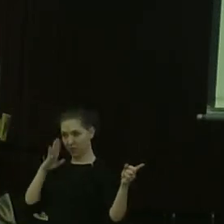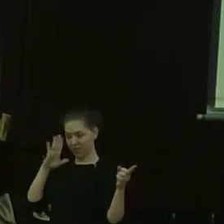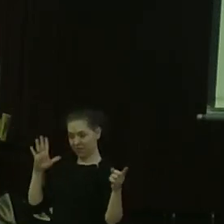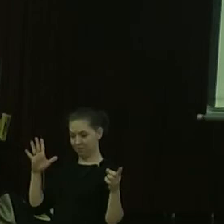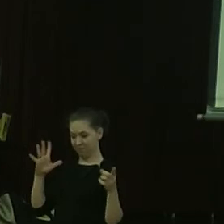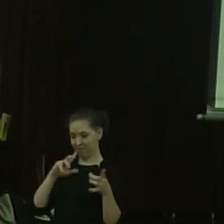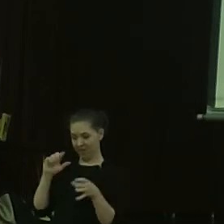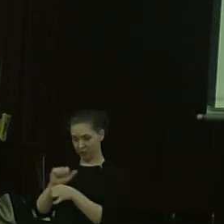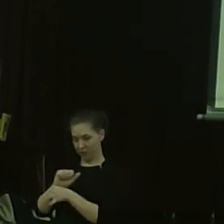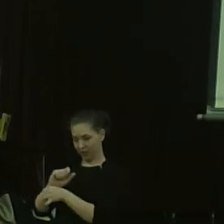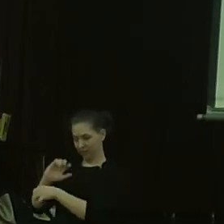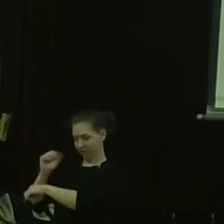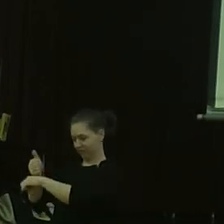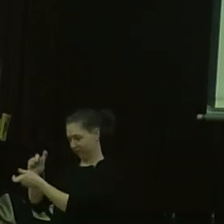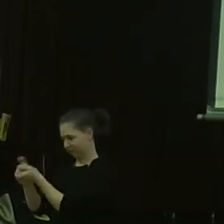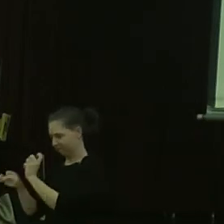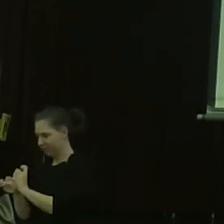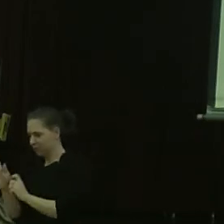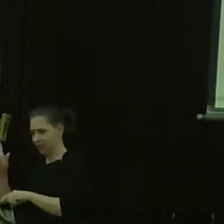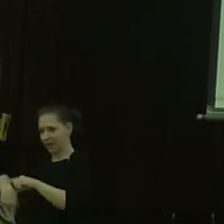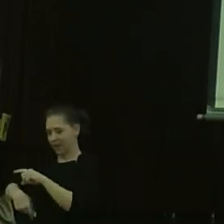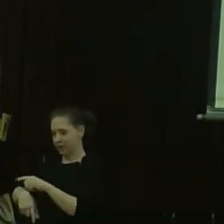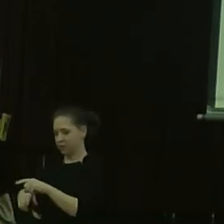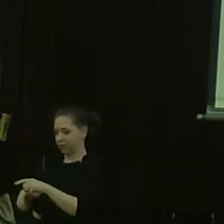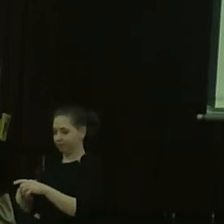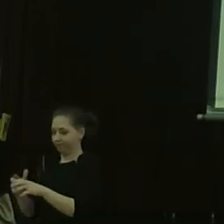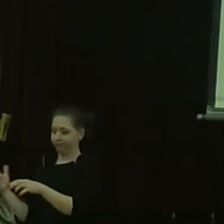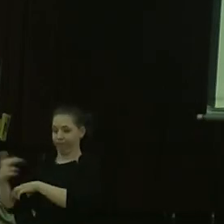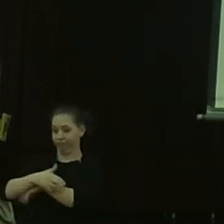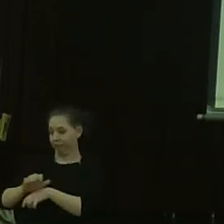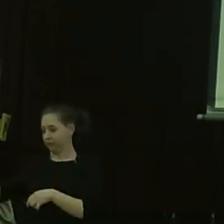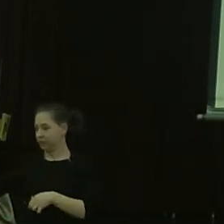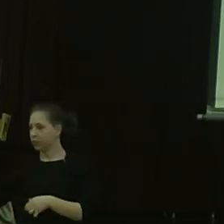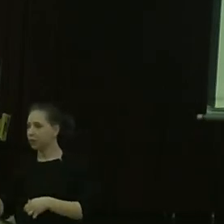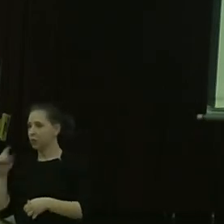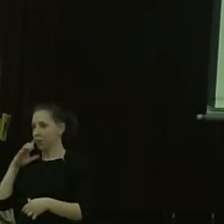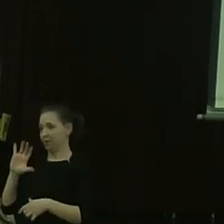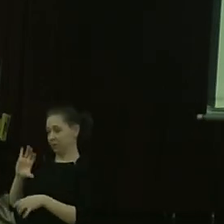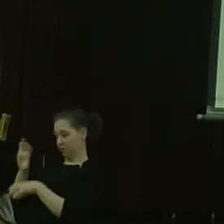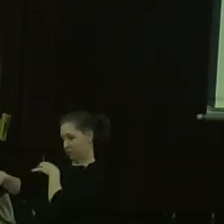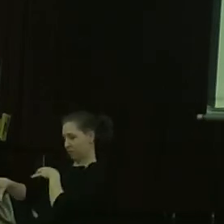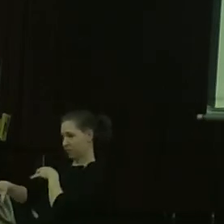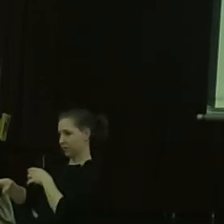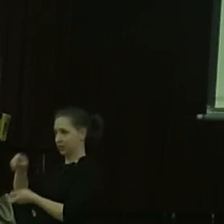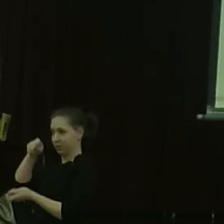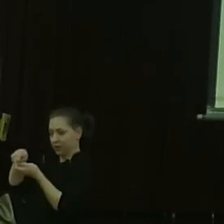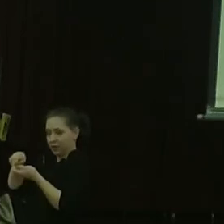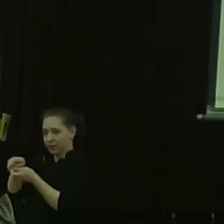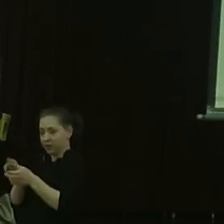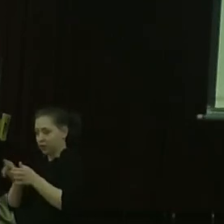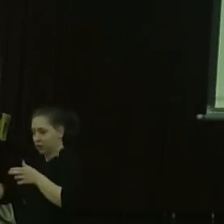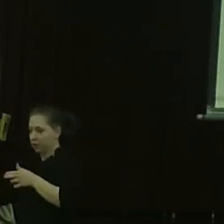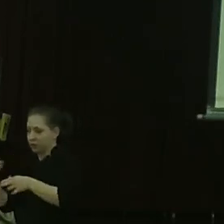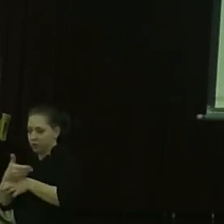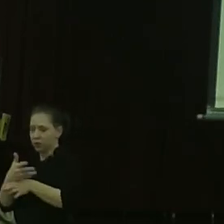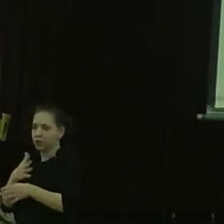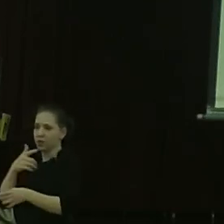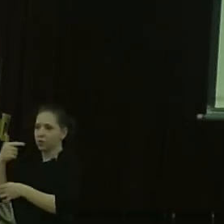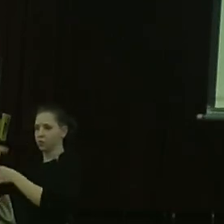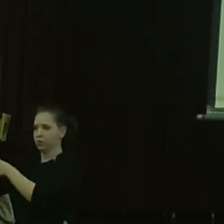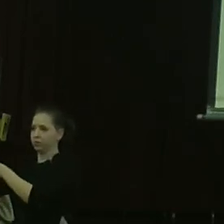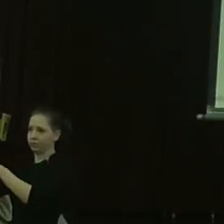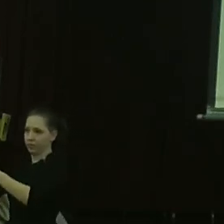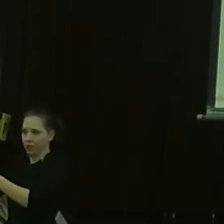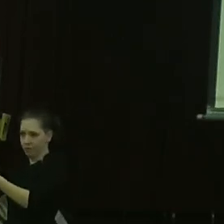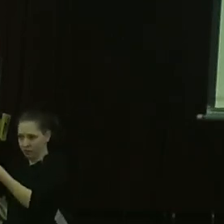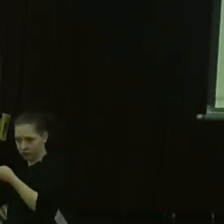there so people can't take whatever direction they want to go, that they're forced to only do certain turn movements to reduce those cross street conflicts?